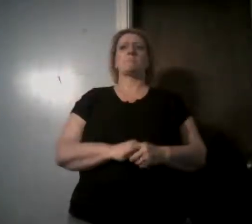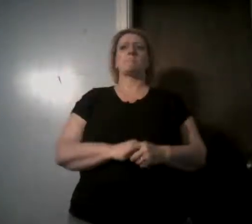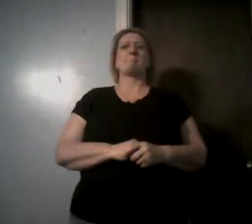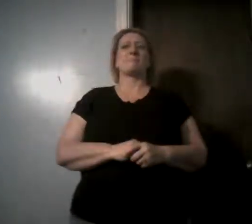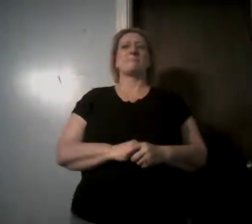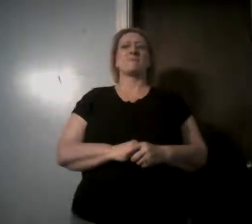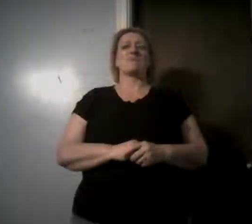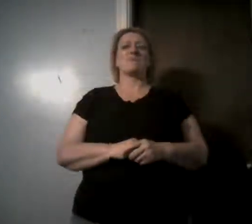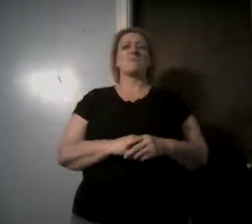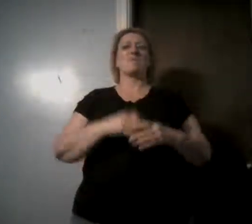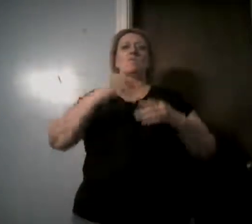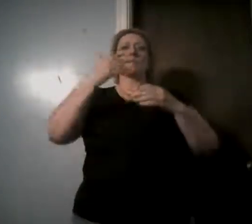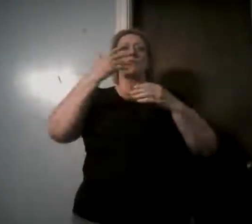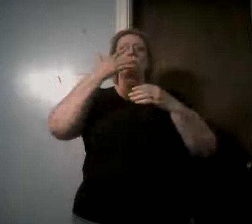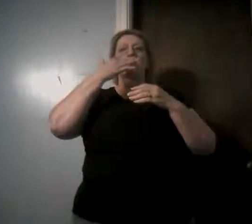Hemorrhoids.